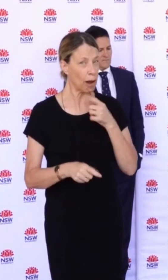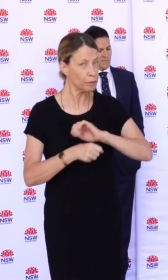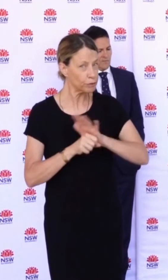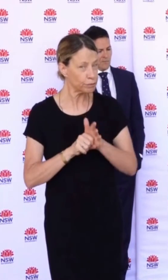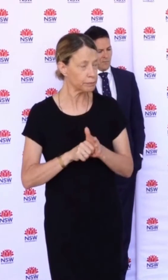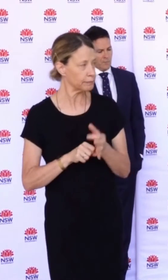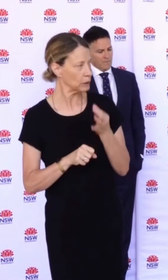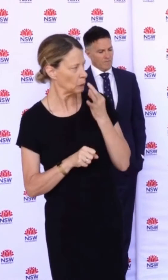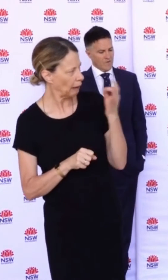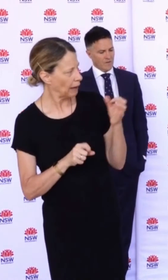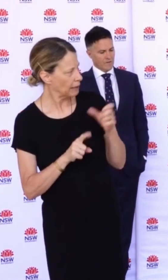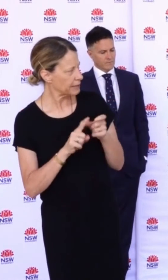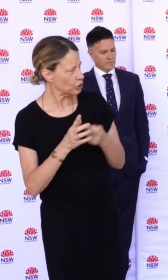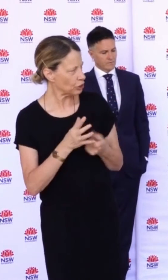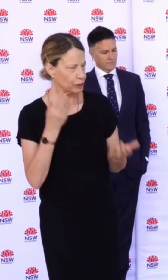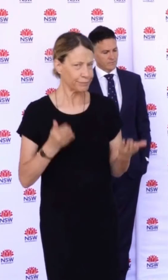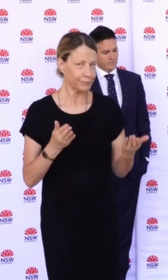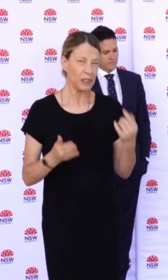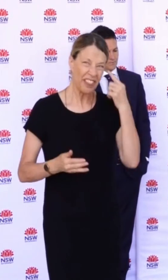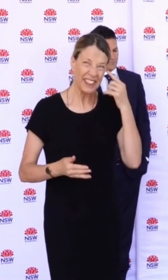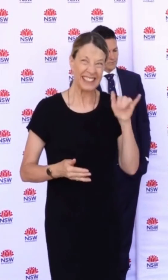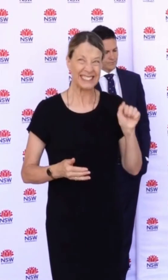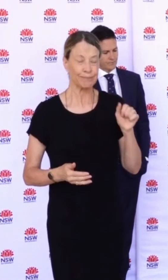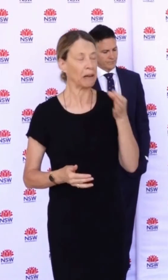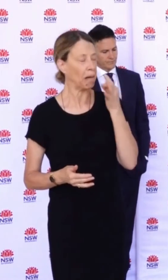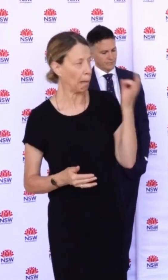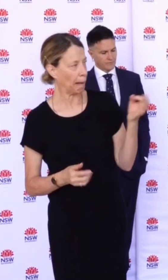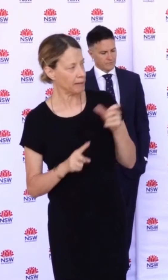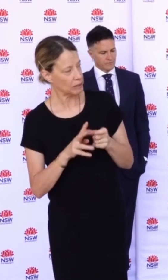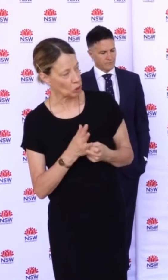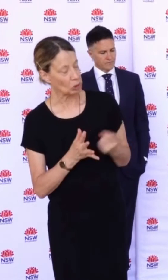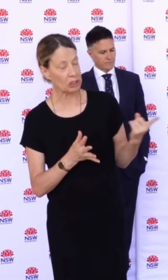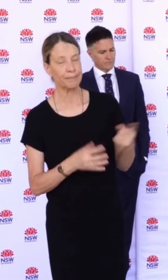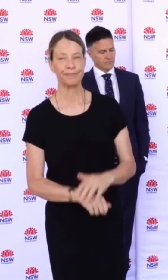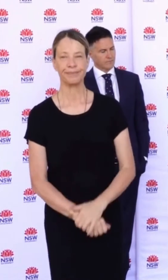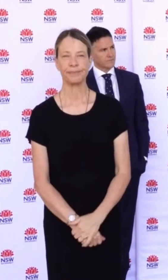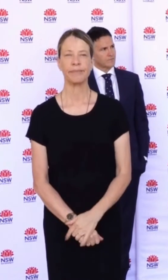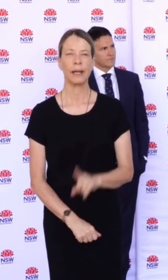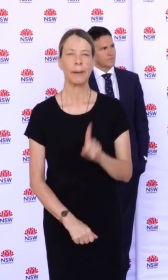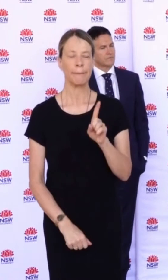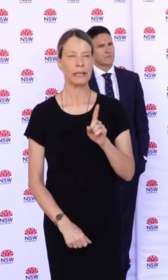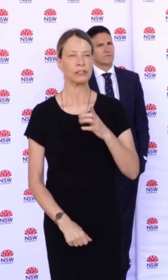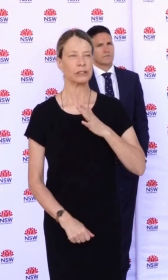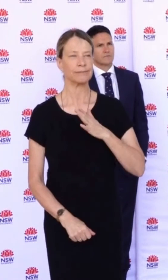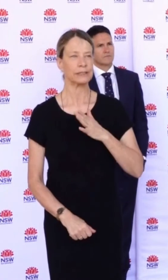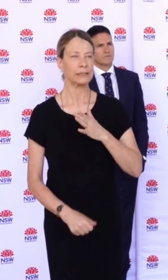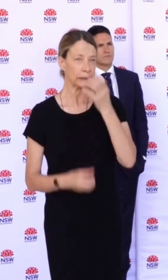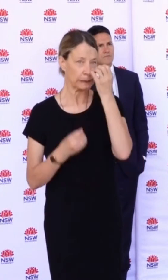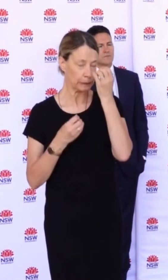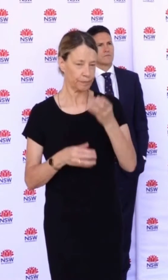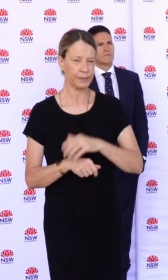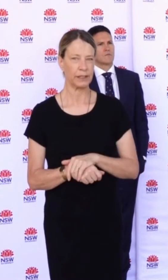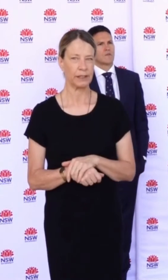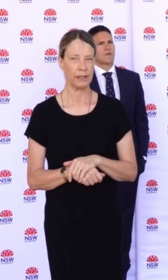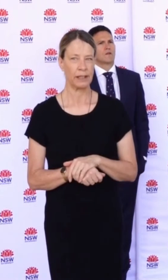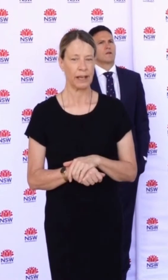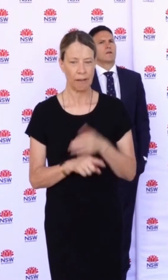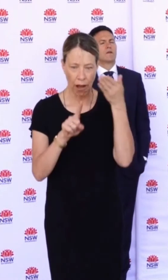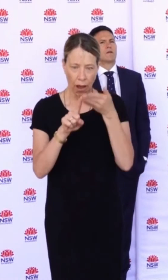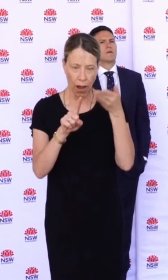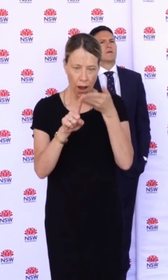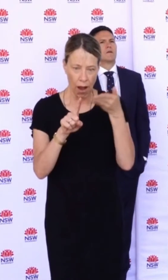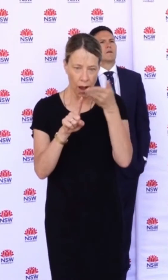the reviews and audits that they do. And if there are any other issues that need to be addressed, of course they would address them. Is there anybody at the moment?